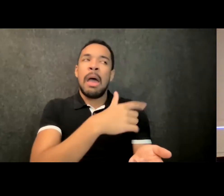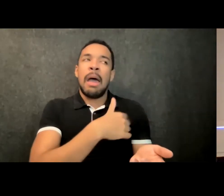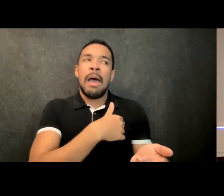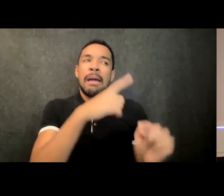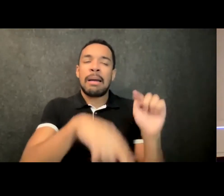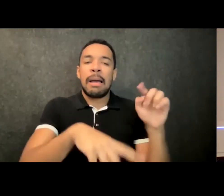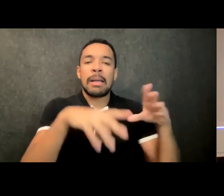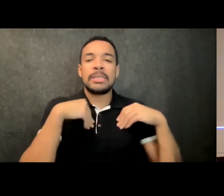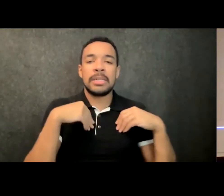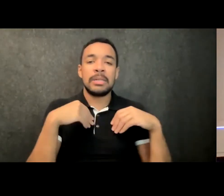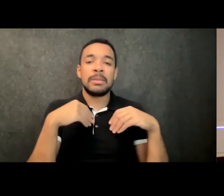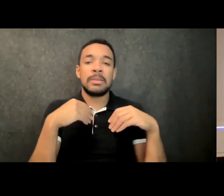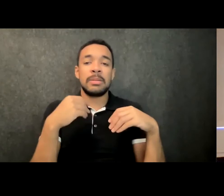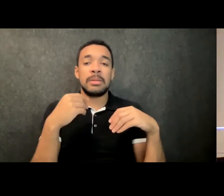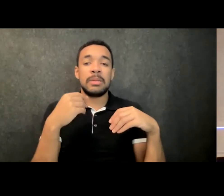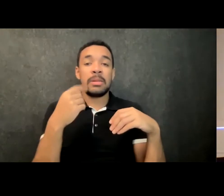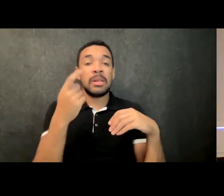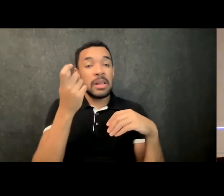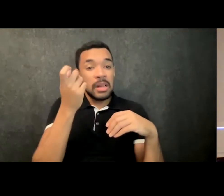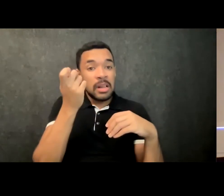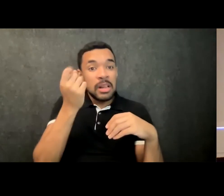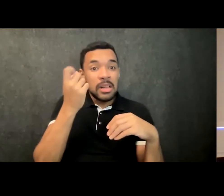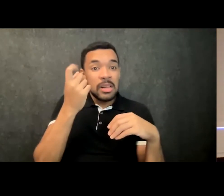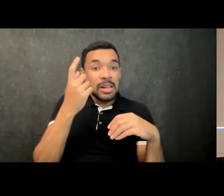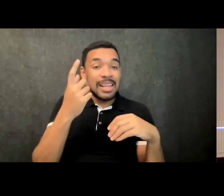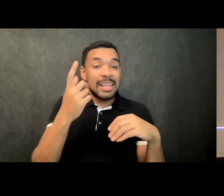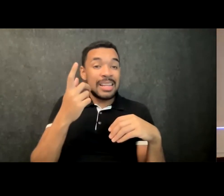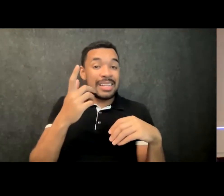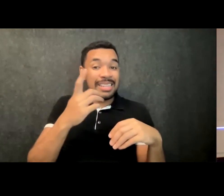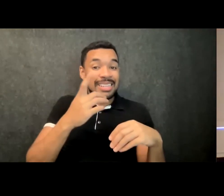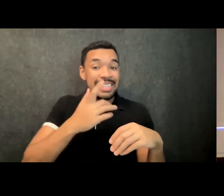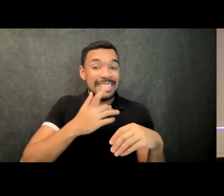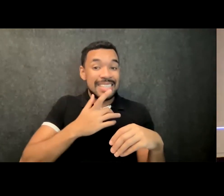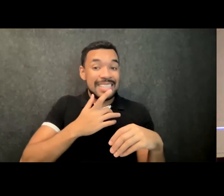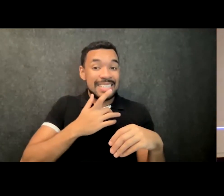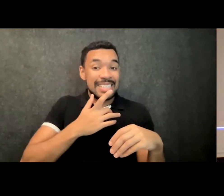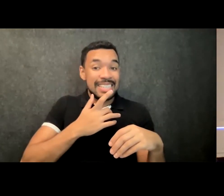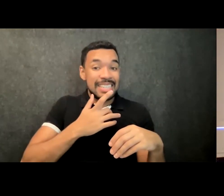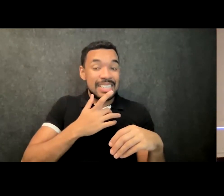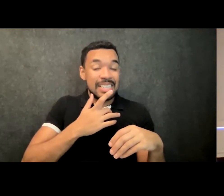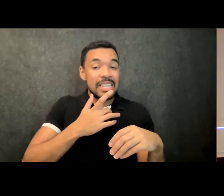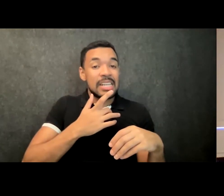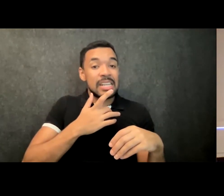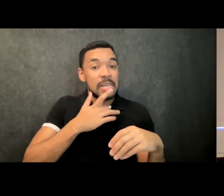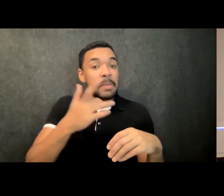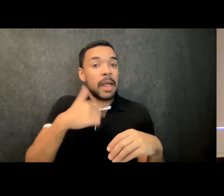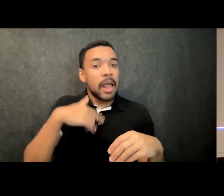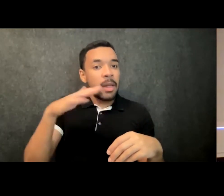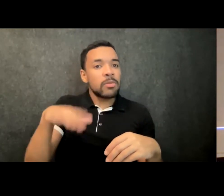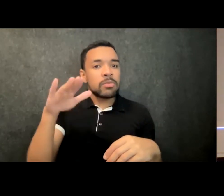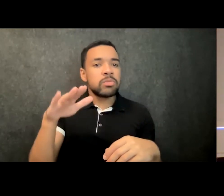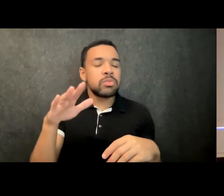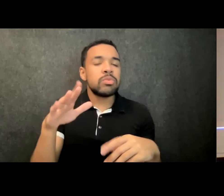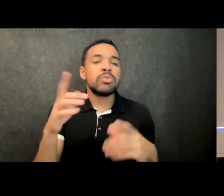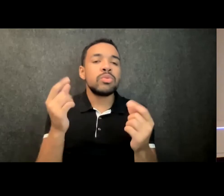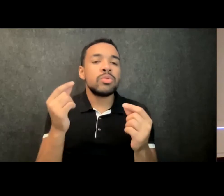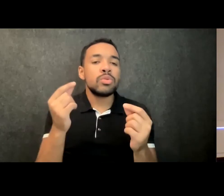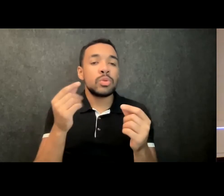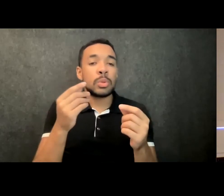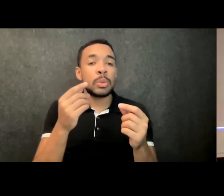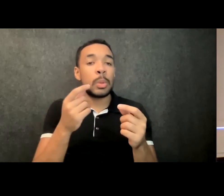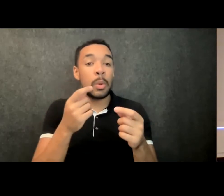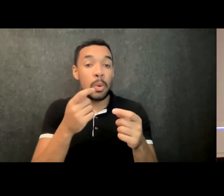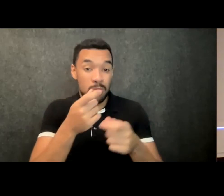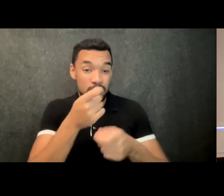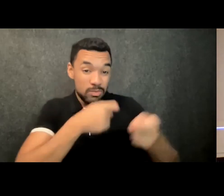as a Pashtun, I was raised to sort of reverse gifts, like offer something instead, or at least in return, to escalate kindnesses